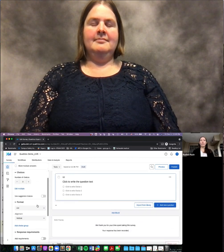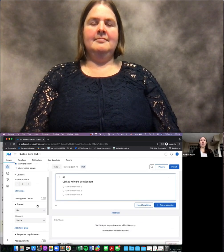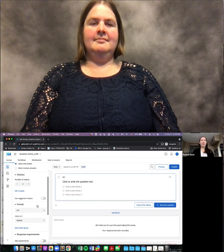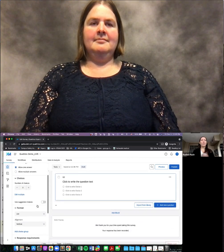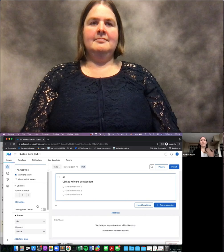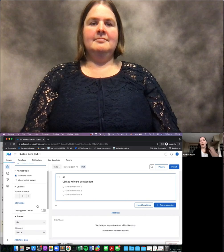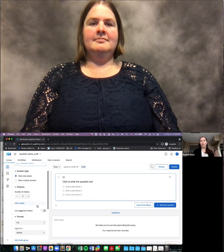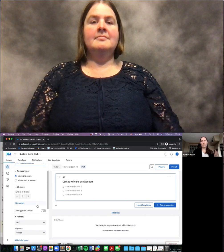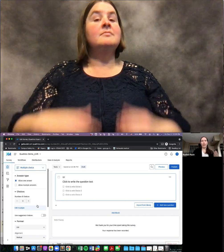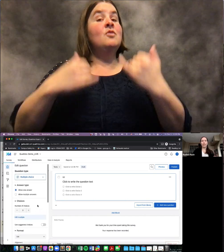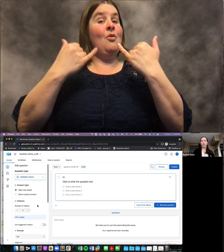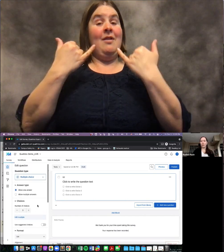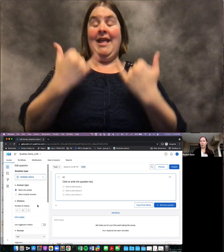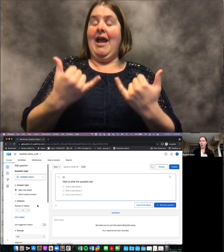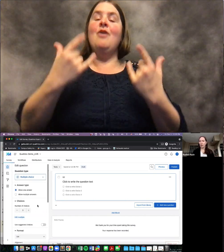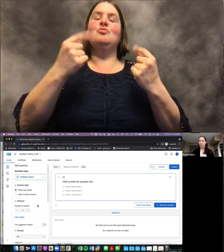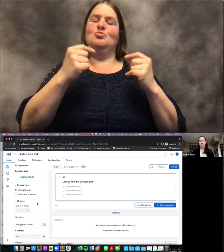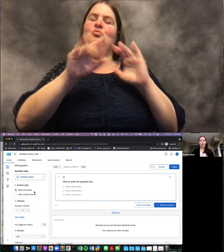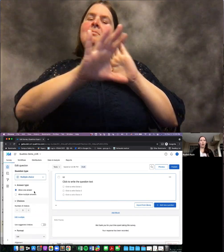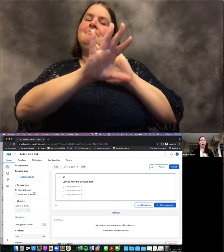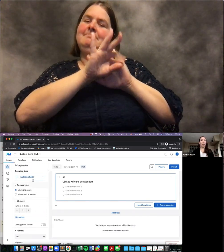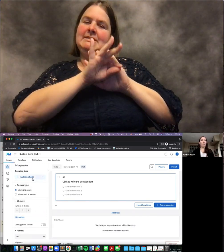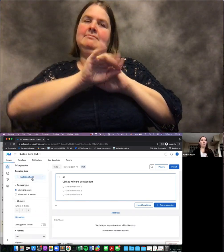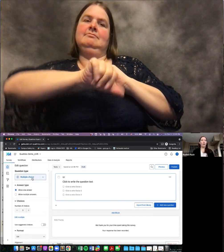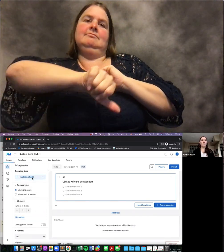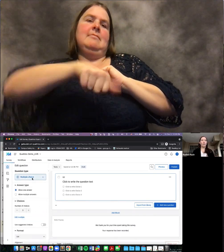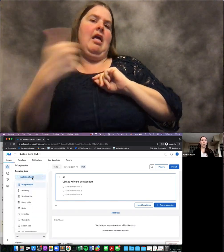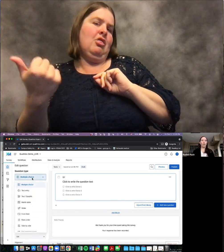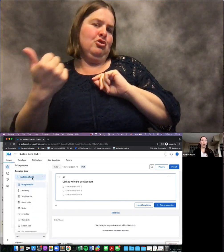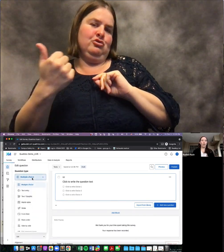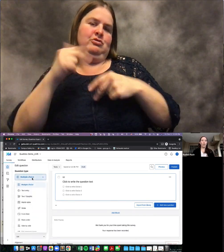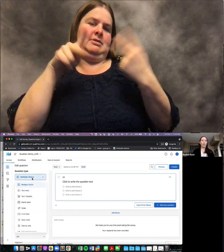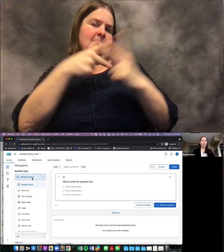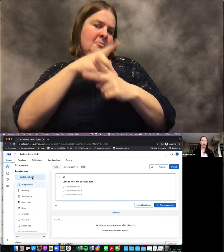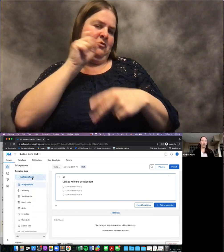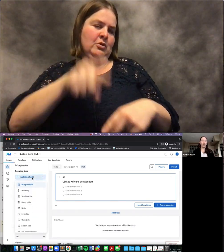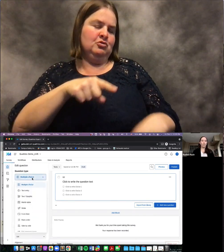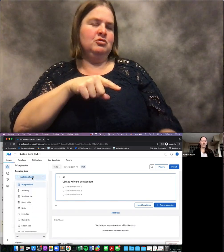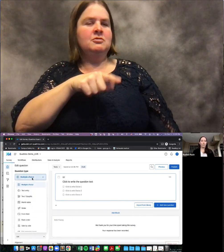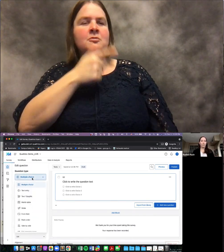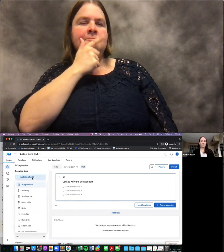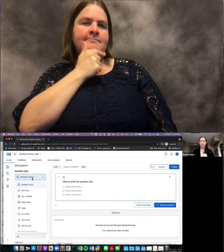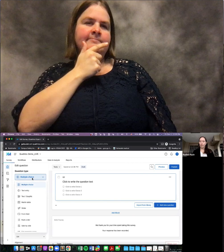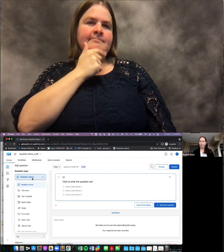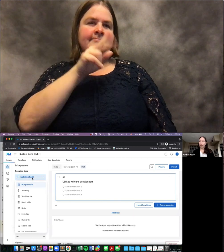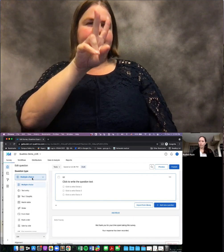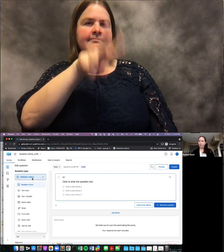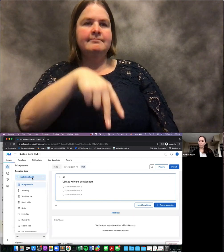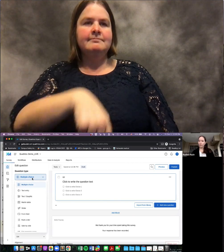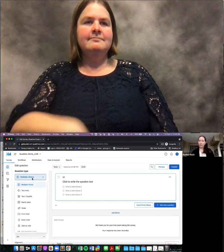So this time, I want to pick a different response, a different question type.